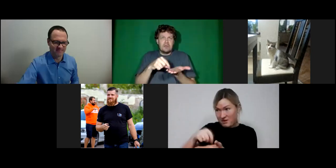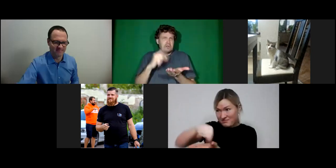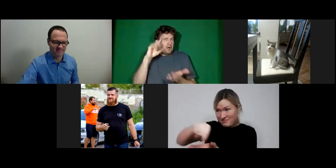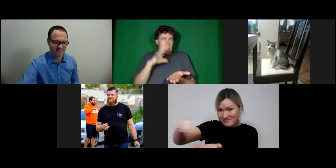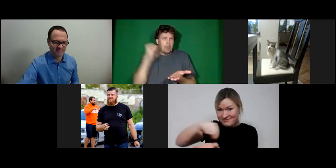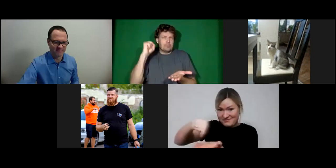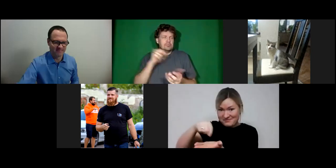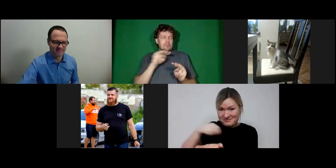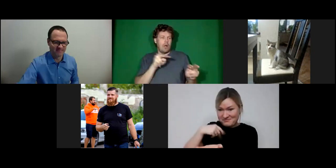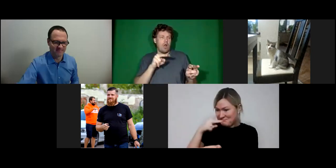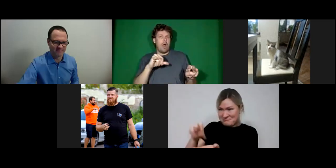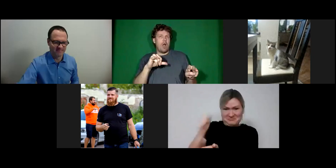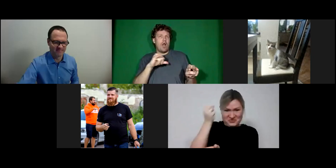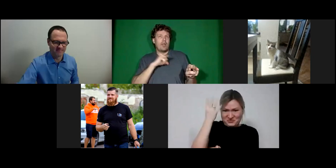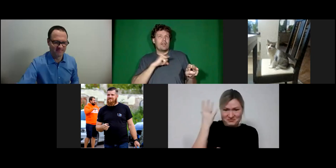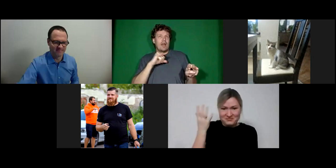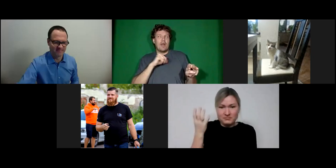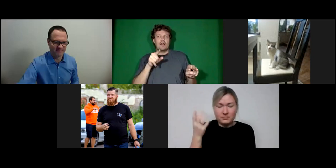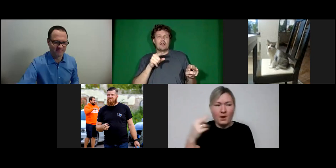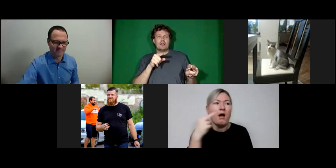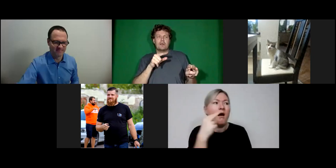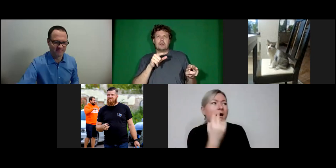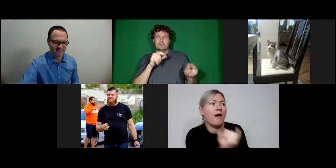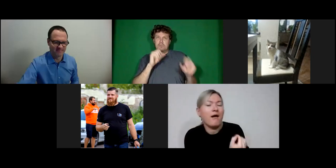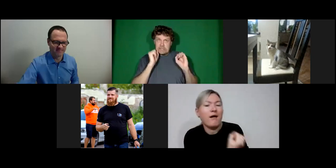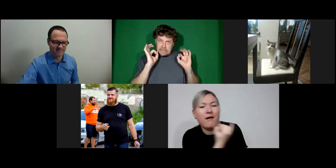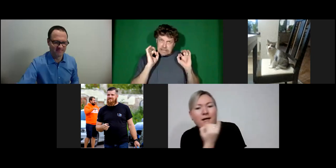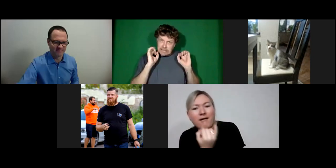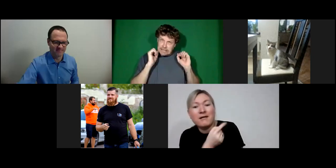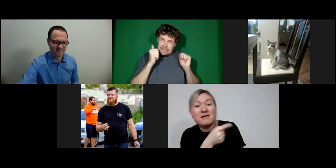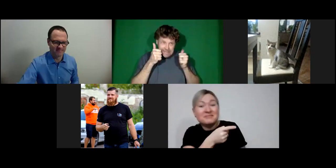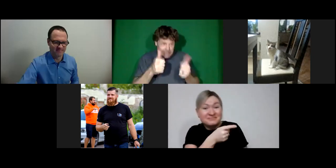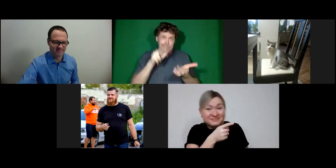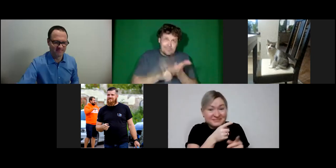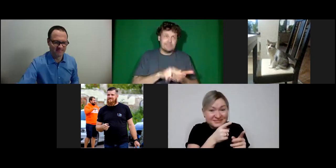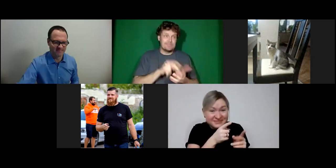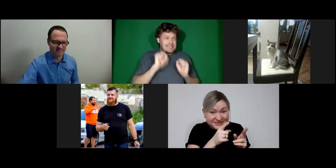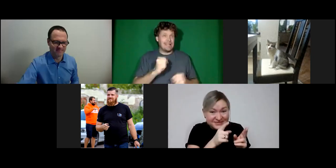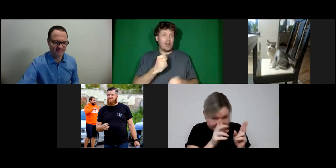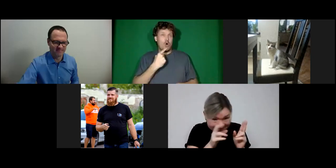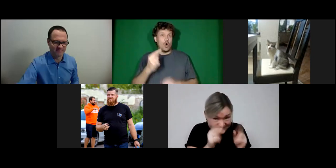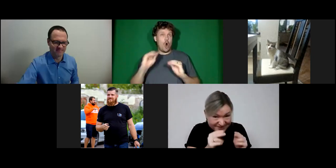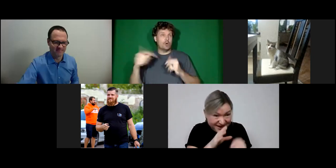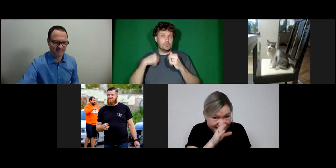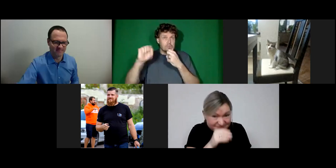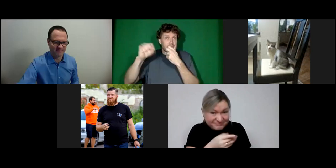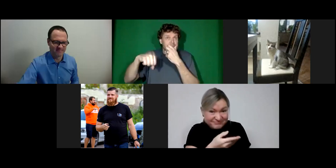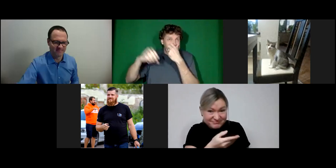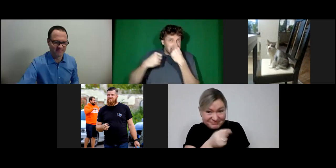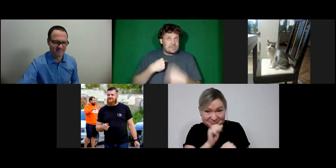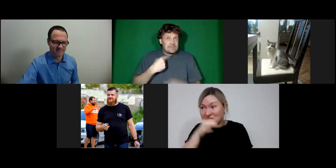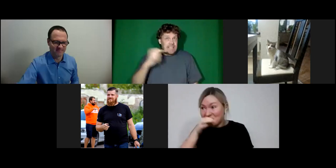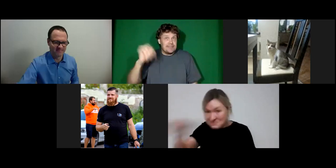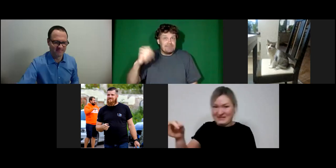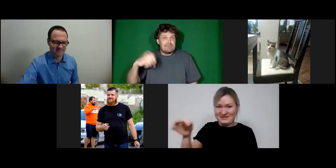visual. I could see what he wanted. So he was trying to communicate his plays, but the players all being